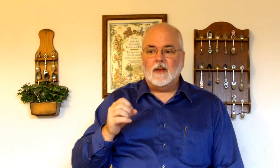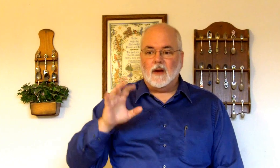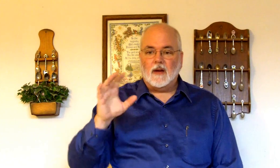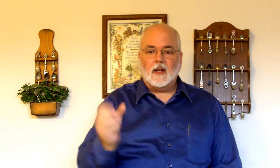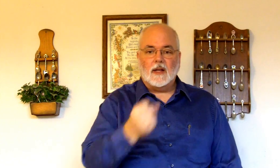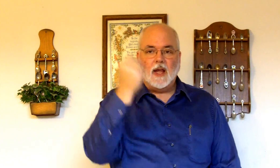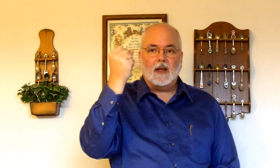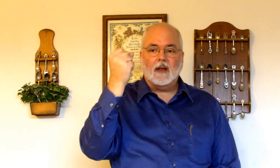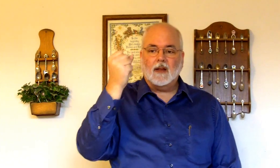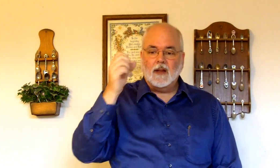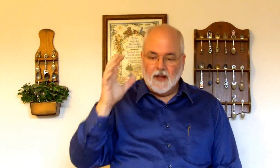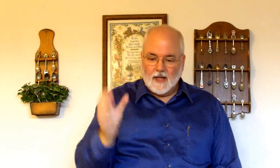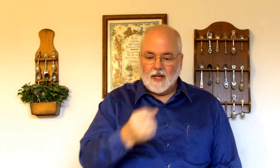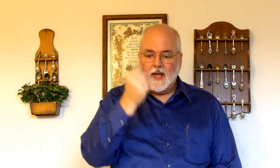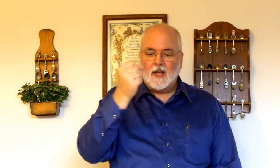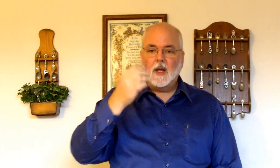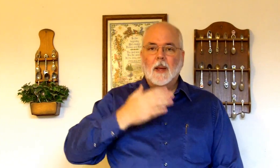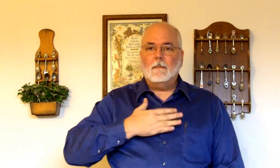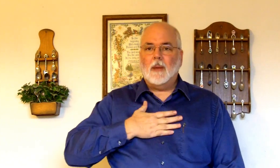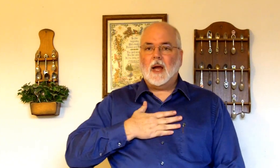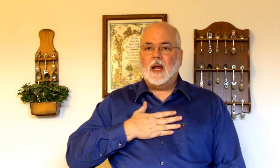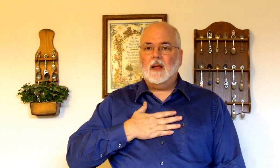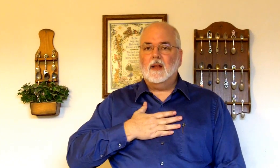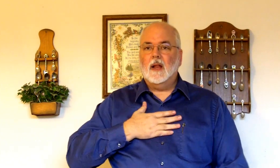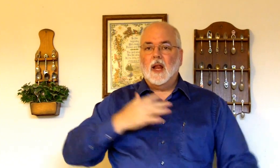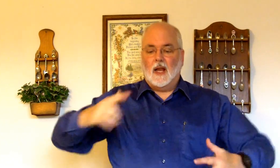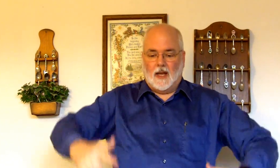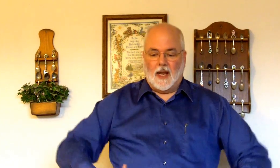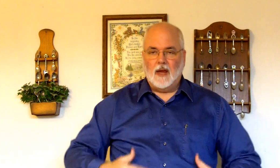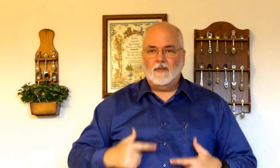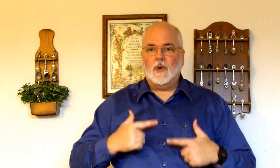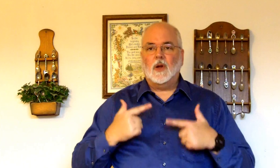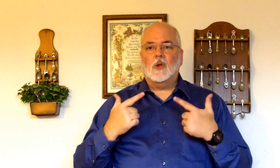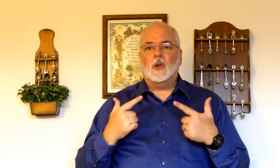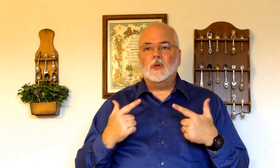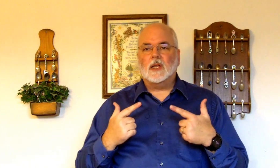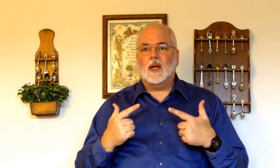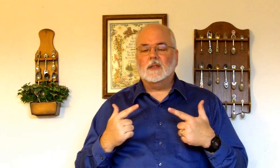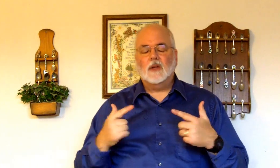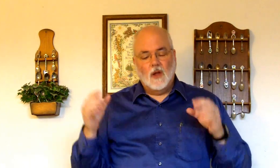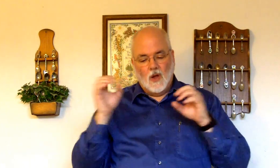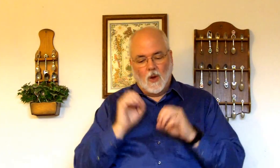air. Take. Take my life. We know all those signs.